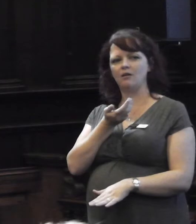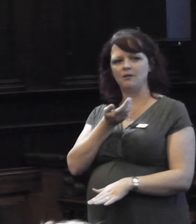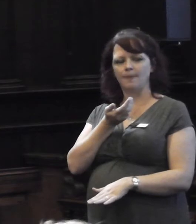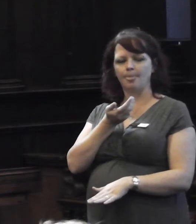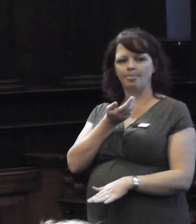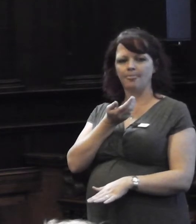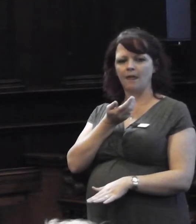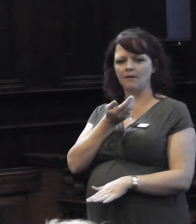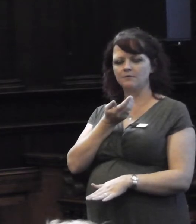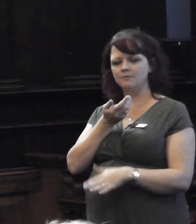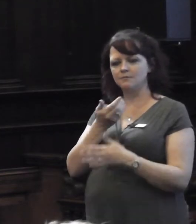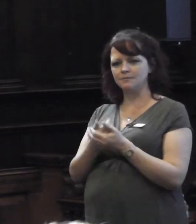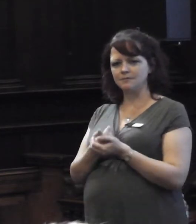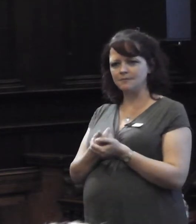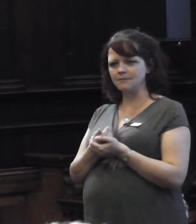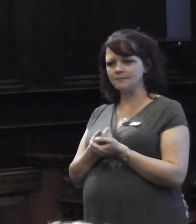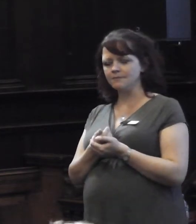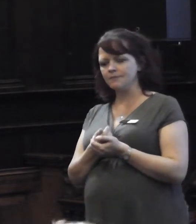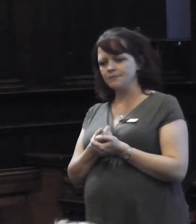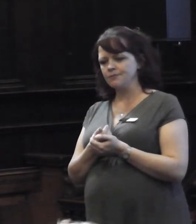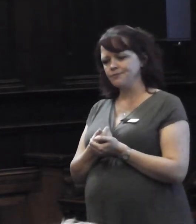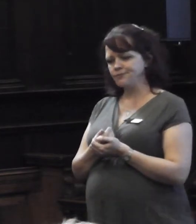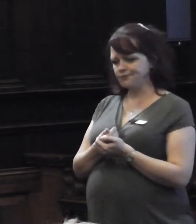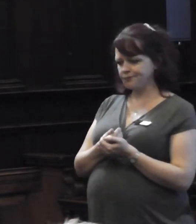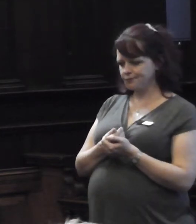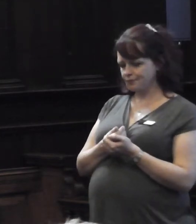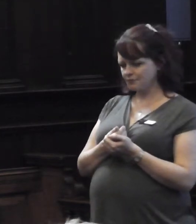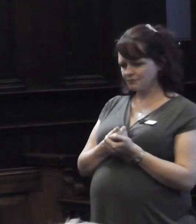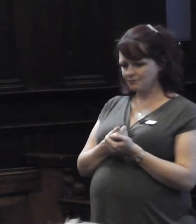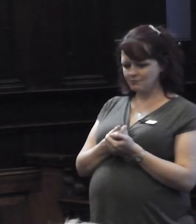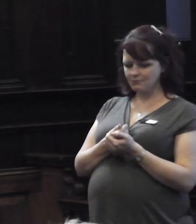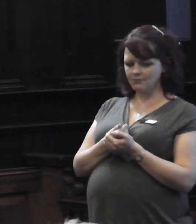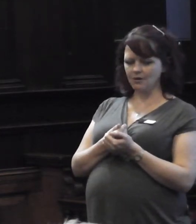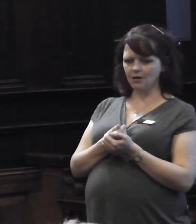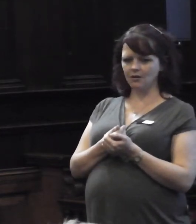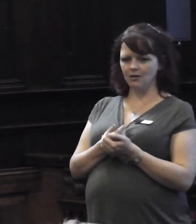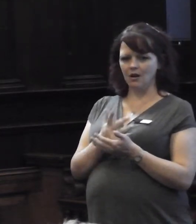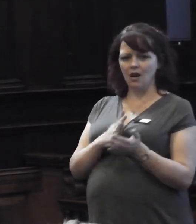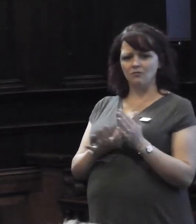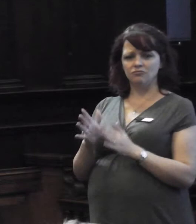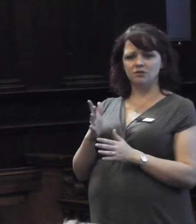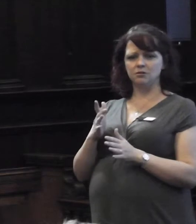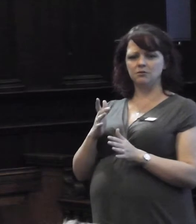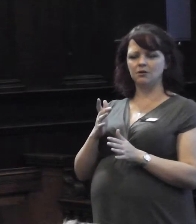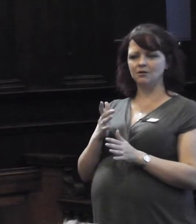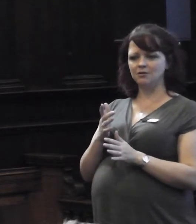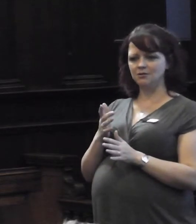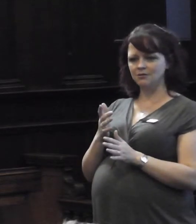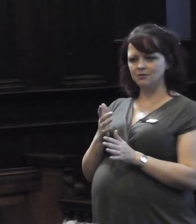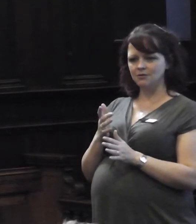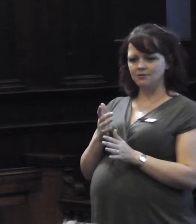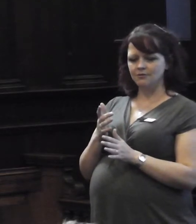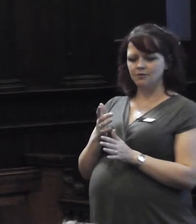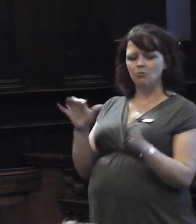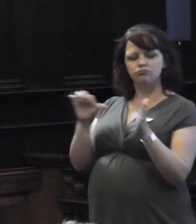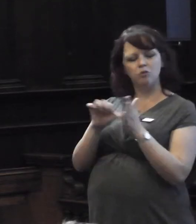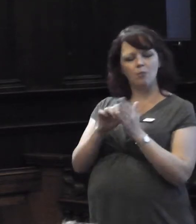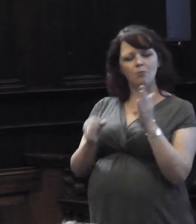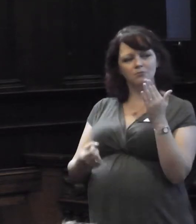Serious harassment or alarm can be caused to individuals, particularly elderly